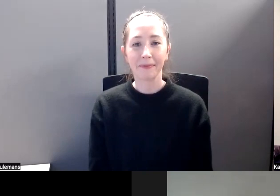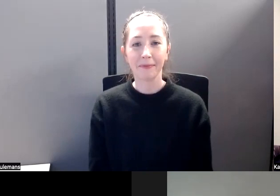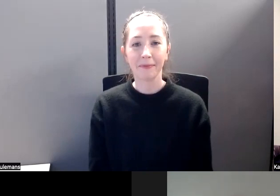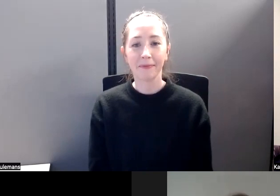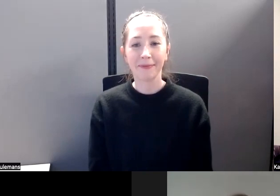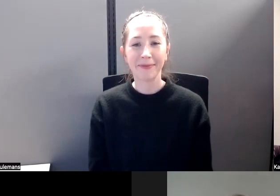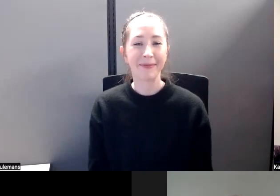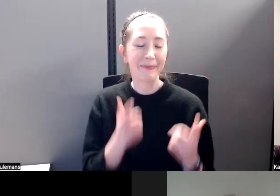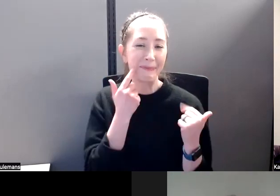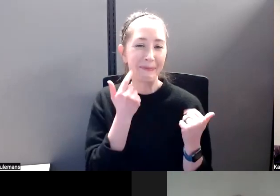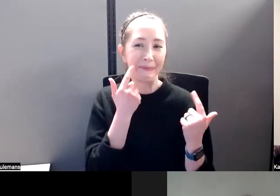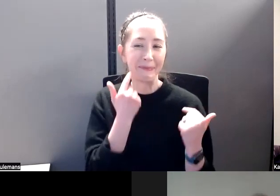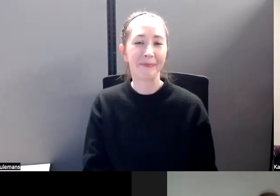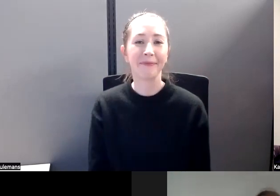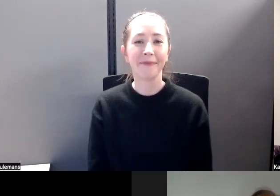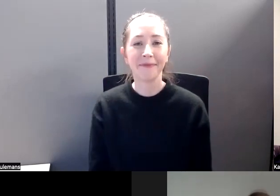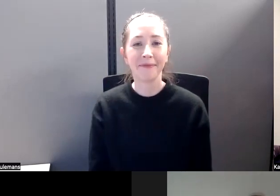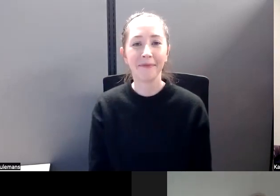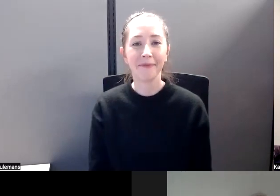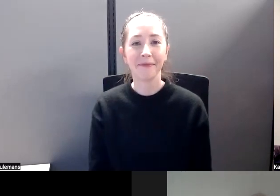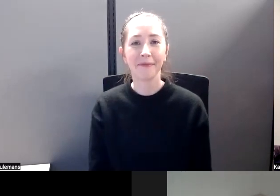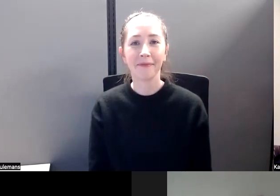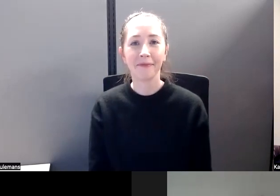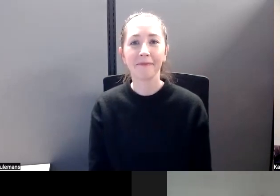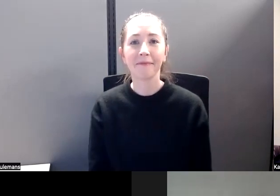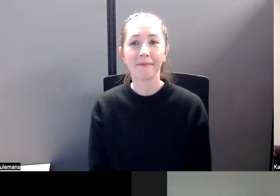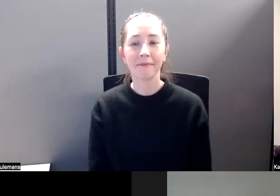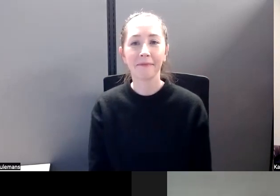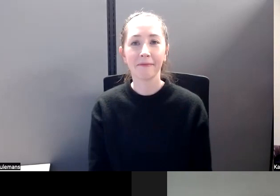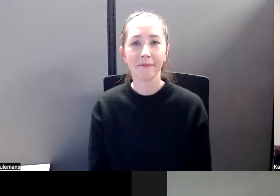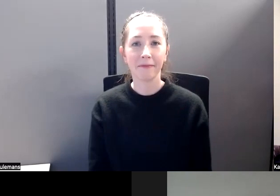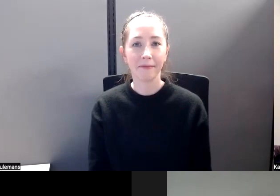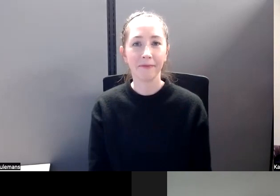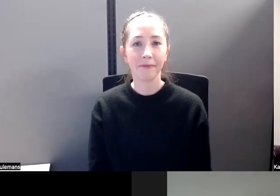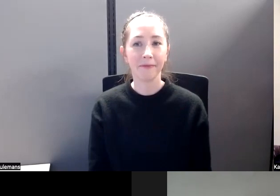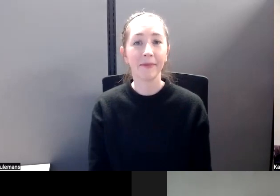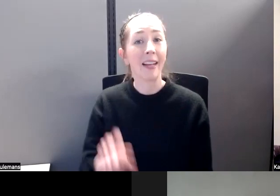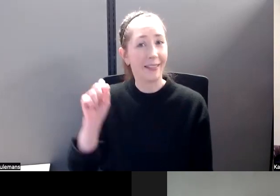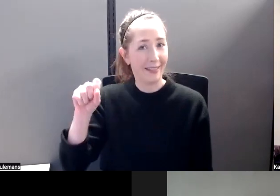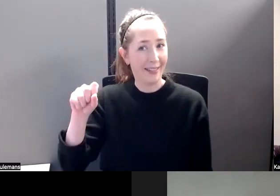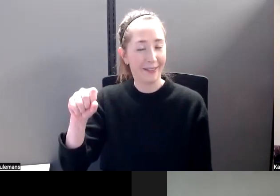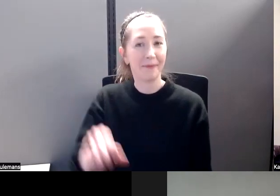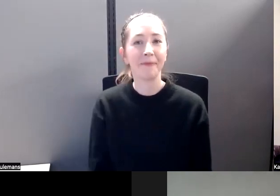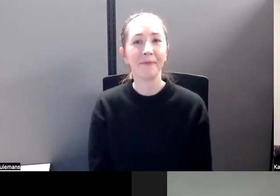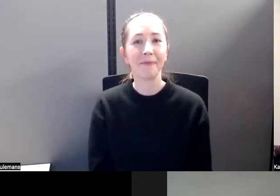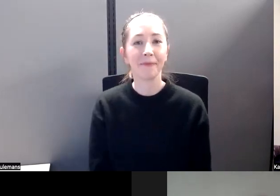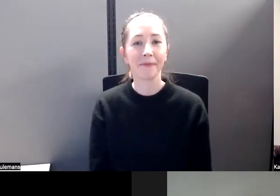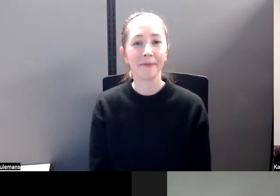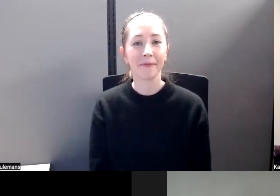of people who backed up Tyler. And then we have the Good Witch who backed up Kat. And then we have the Postable who backed